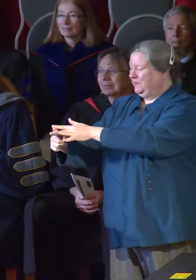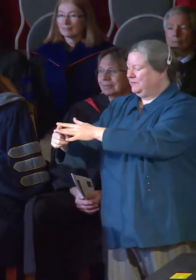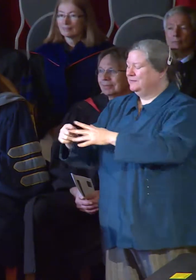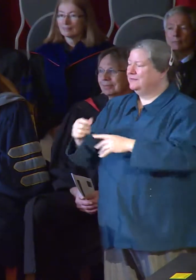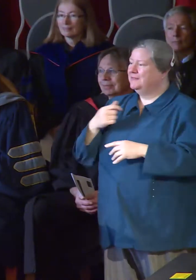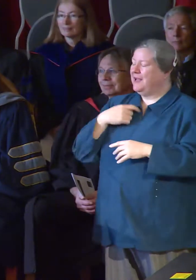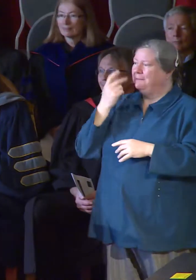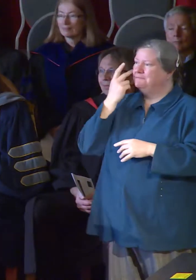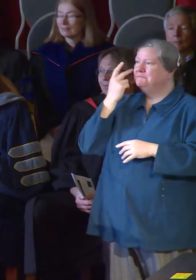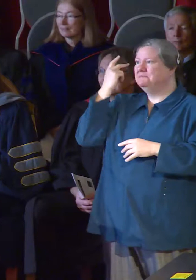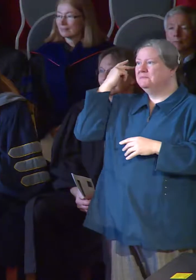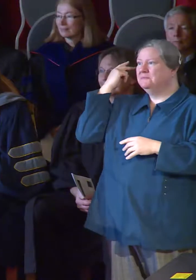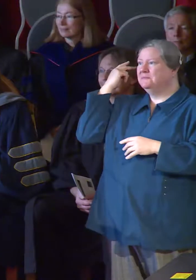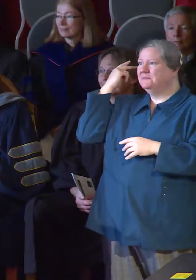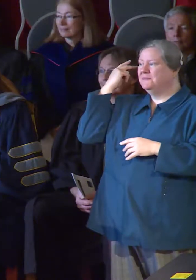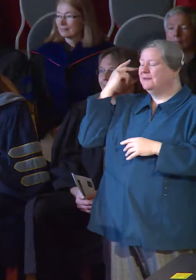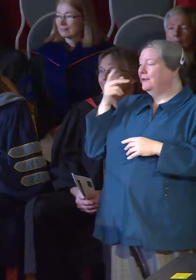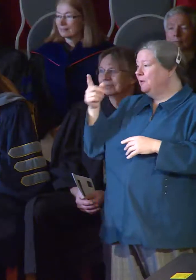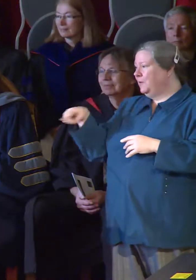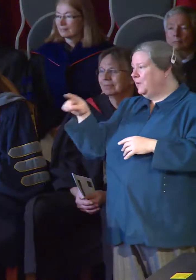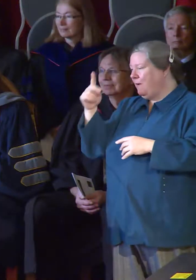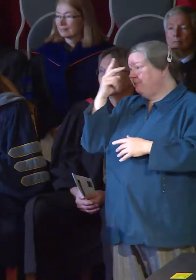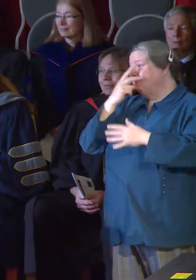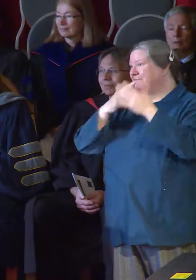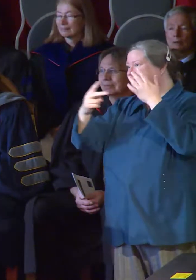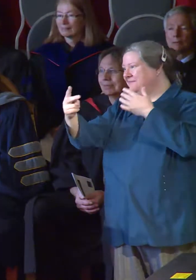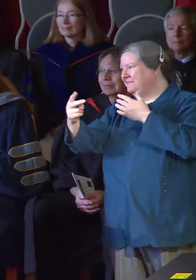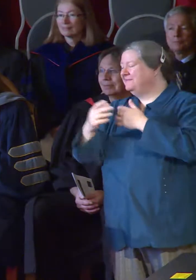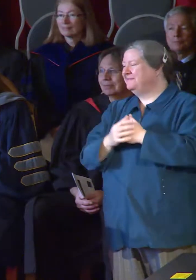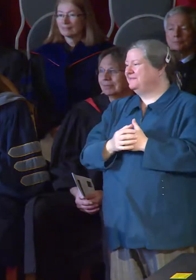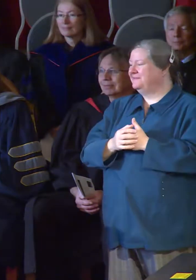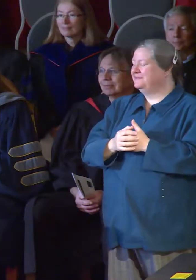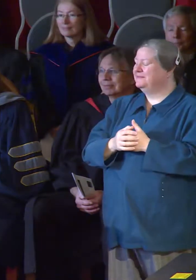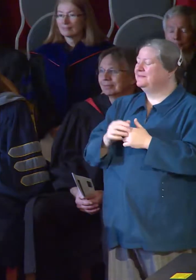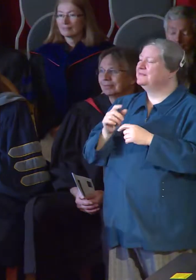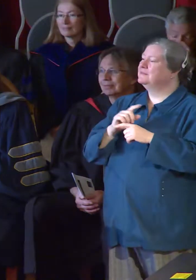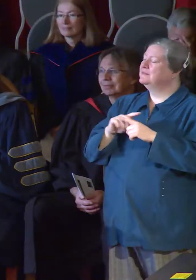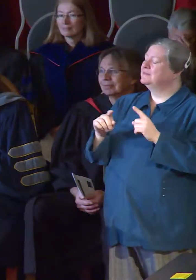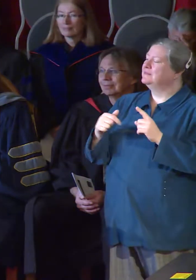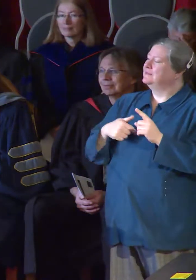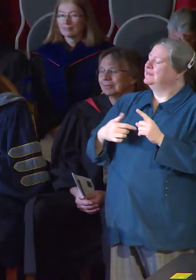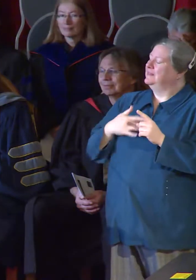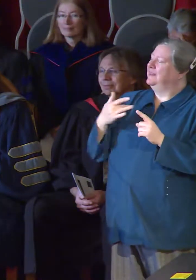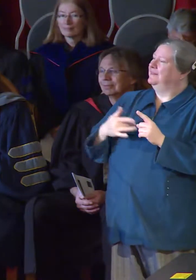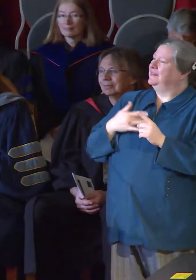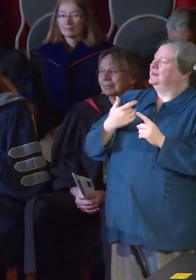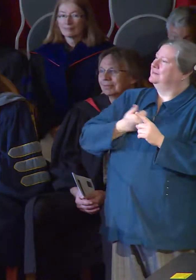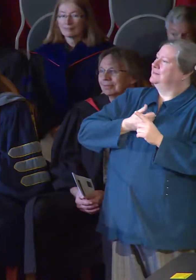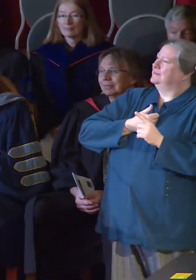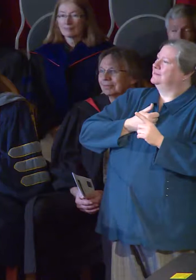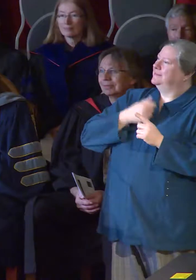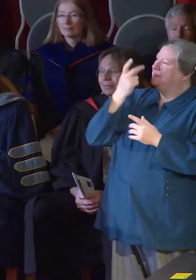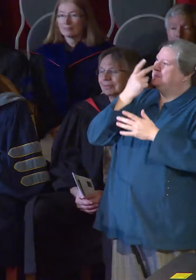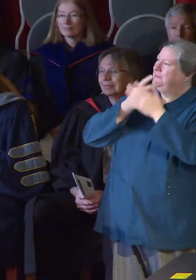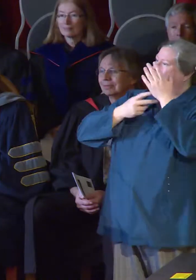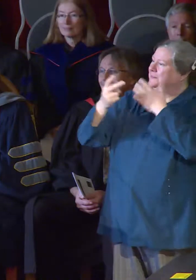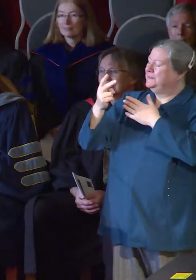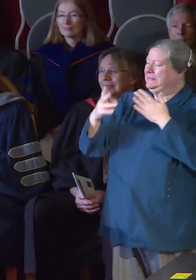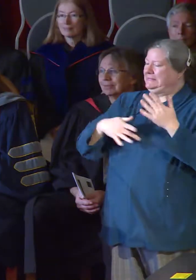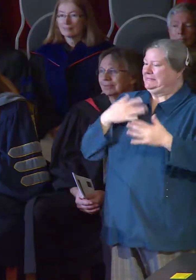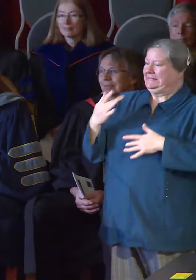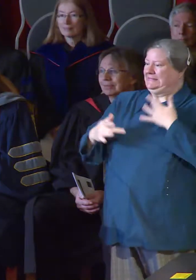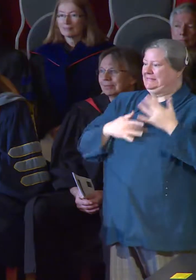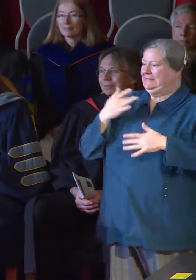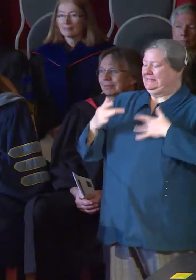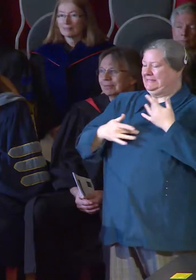backwards while you're looking forwards. But I'm also looking forward to the slightly scary but also exciting